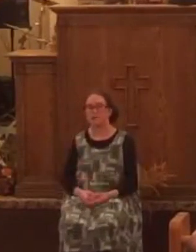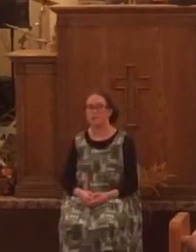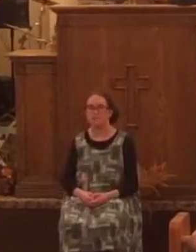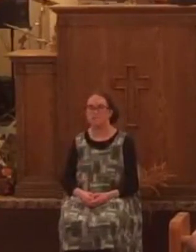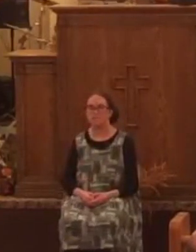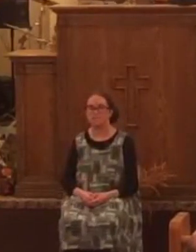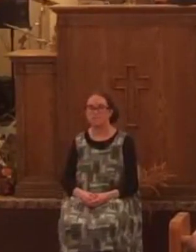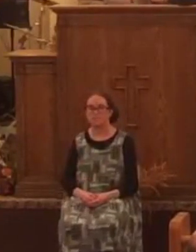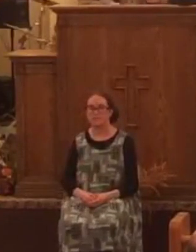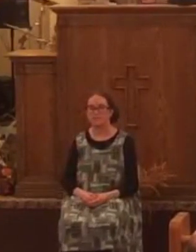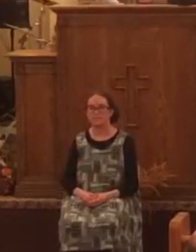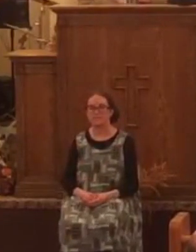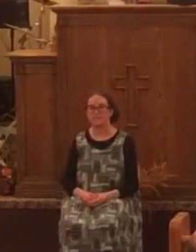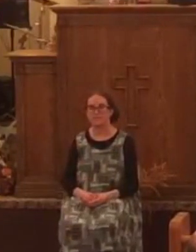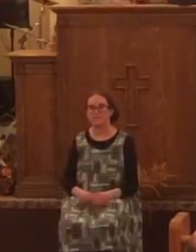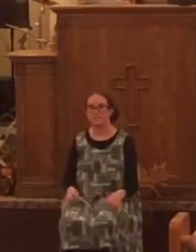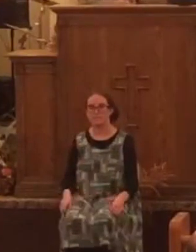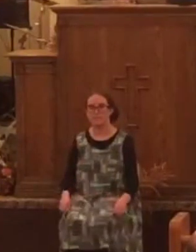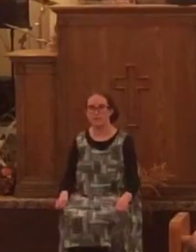hallelujah.